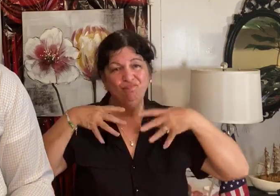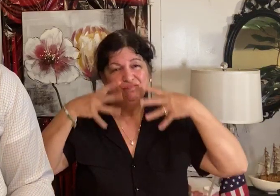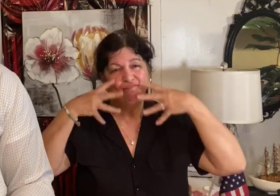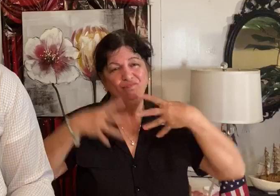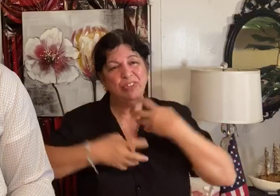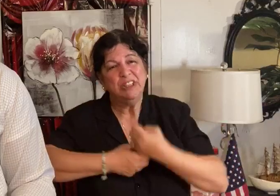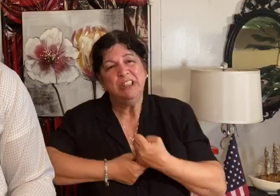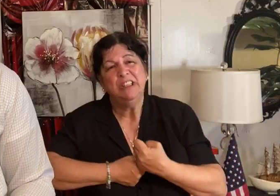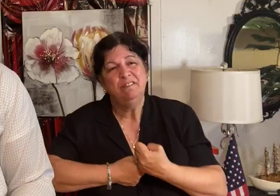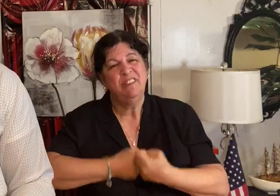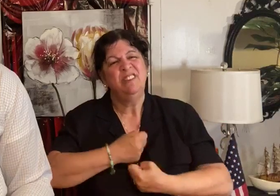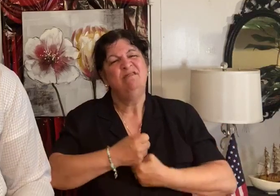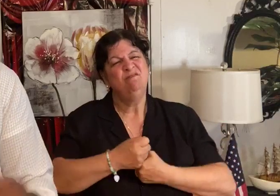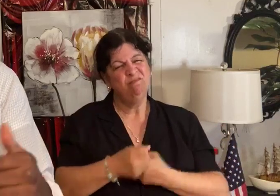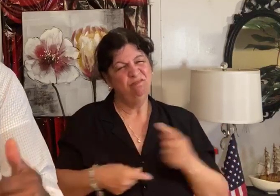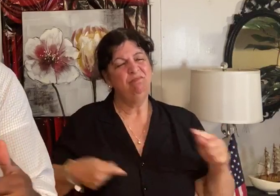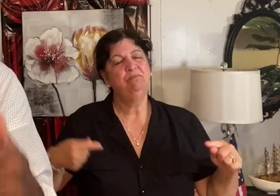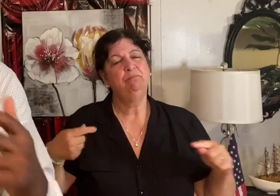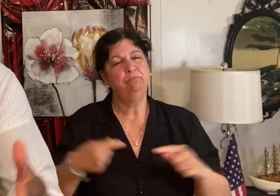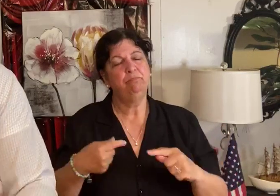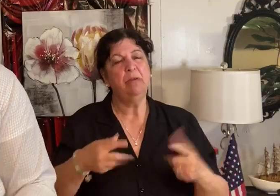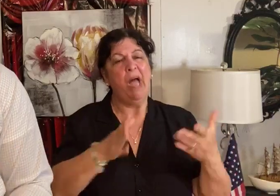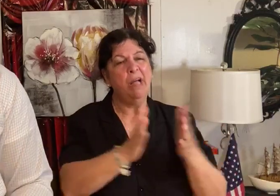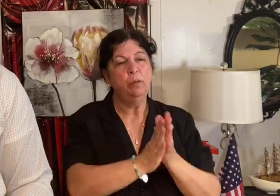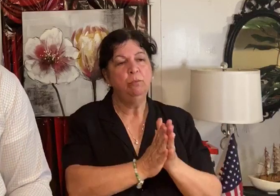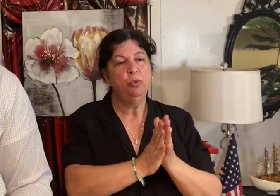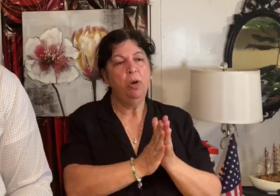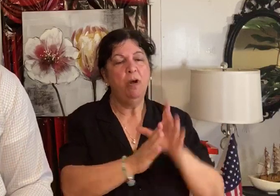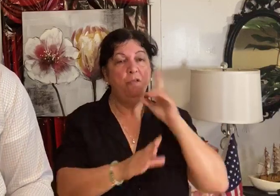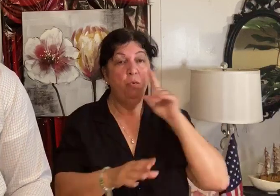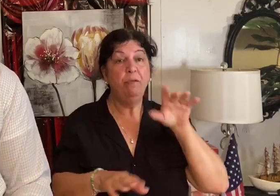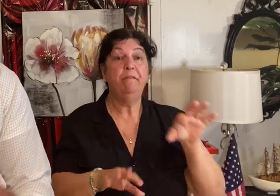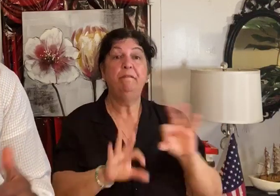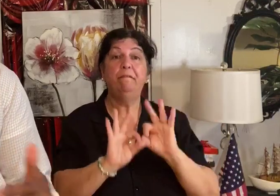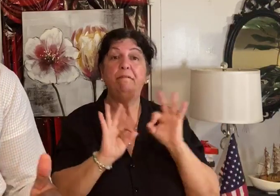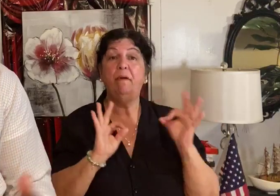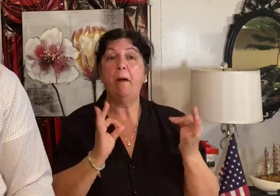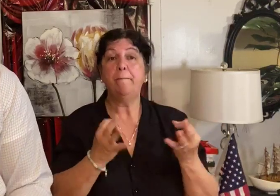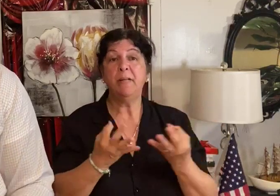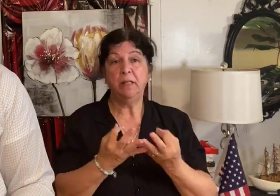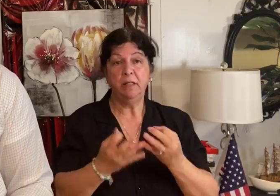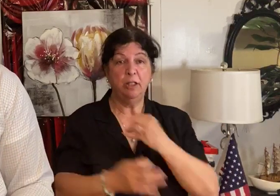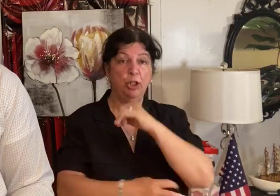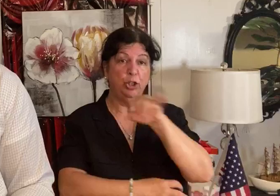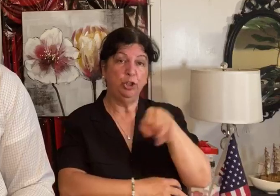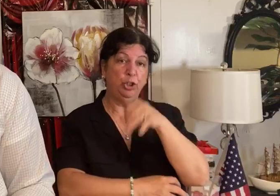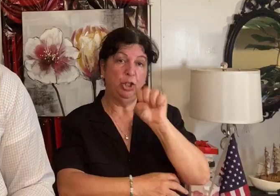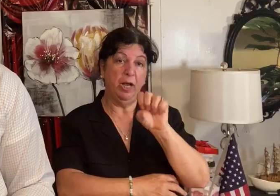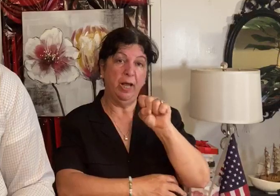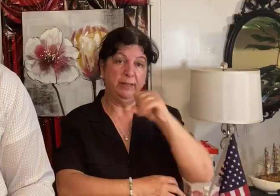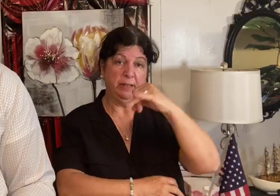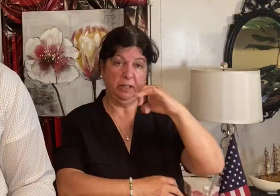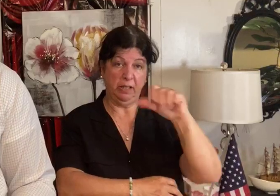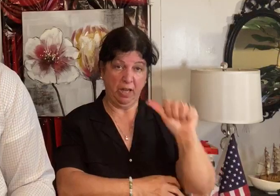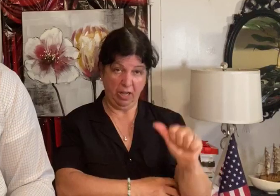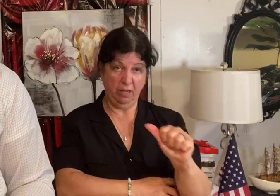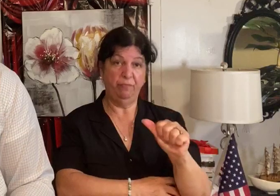with that. And I want to ask you to pray for Jessica's family, the family of Juan